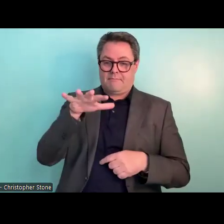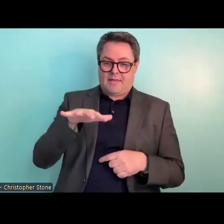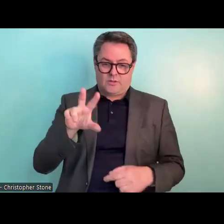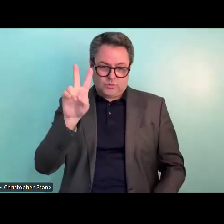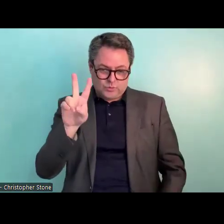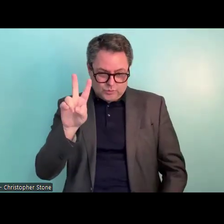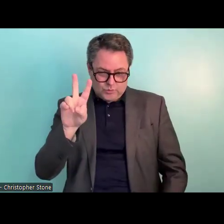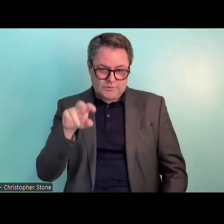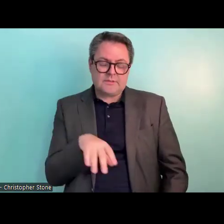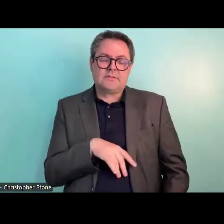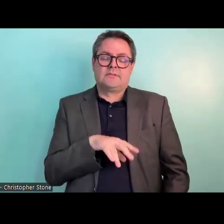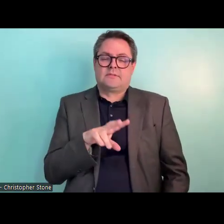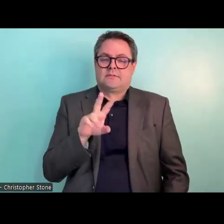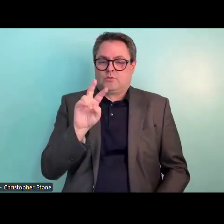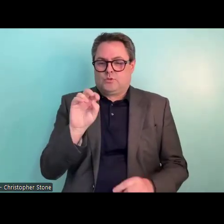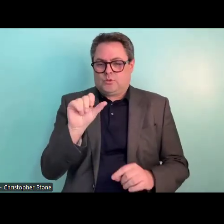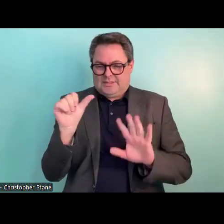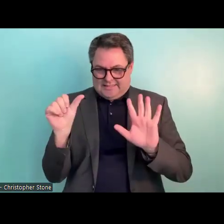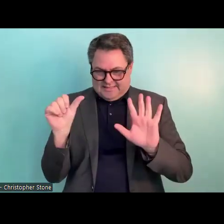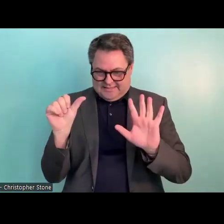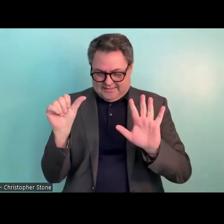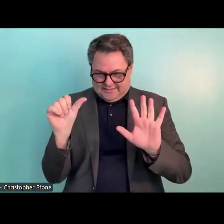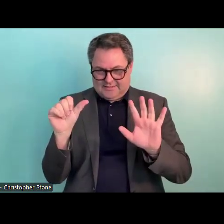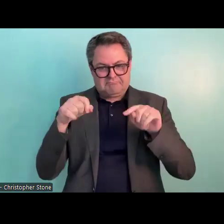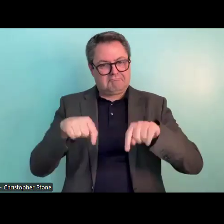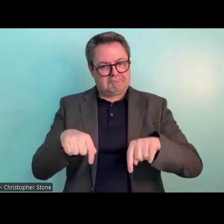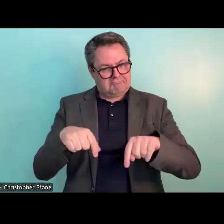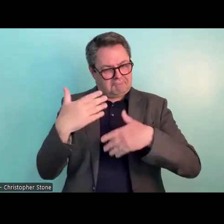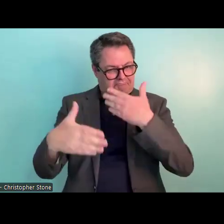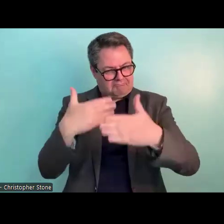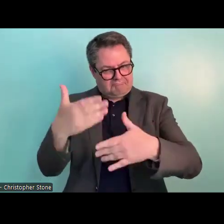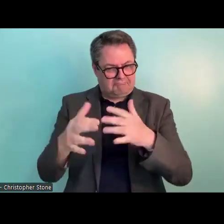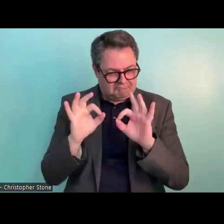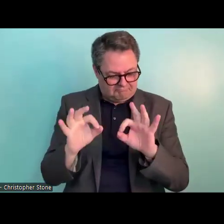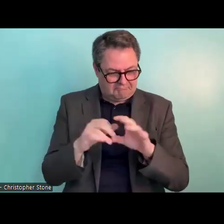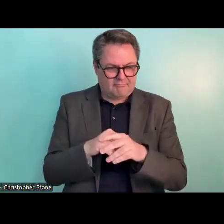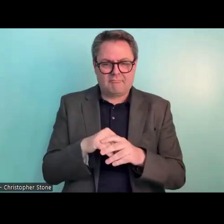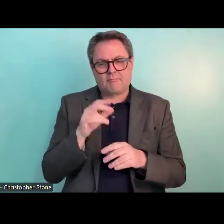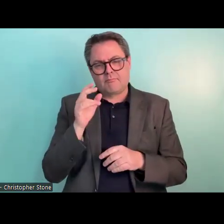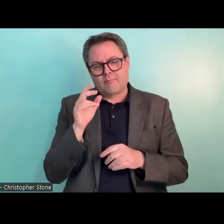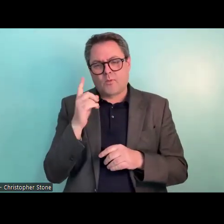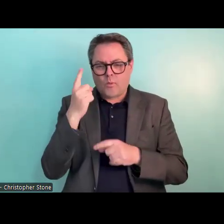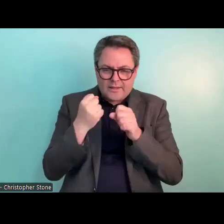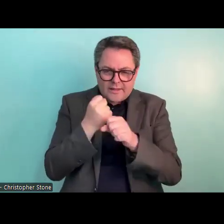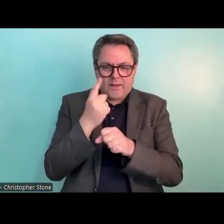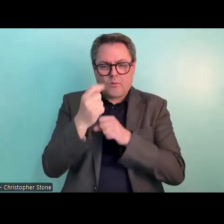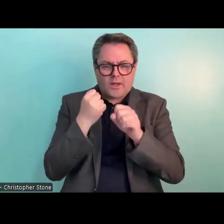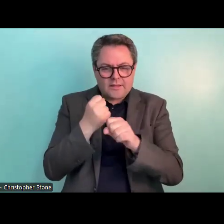Welcome. Welcome to the WASLI General Assembly. Today is 2nd of May in 2026.